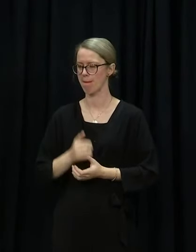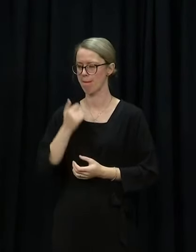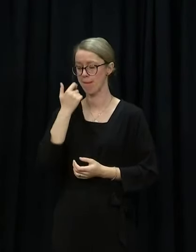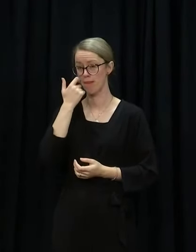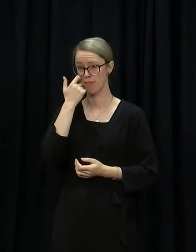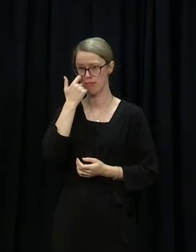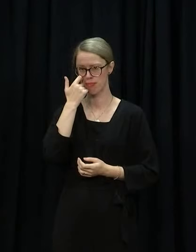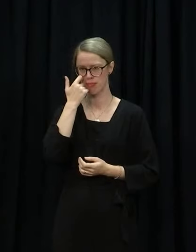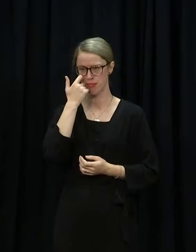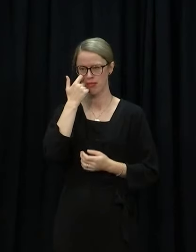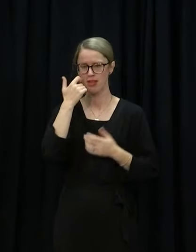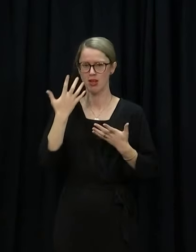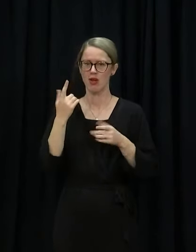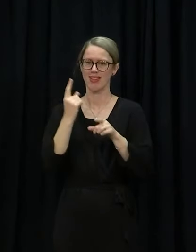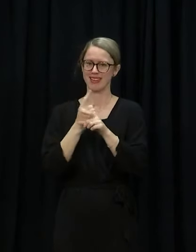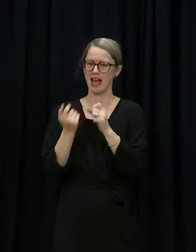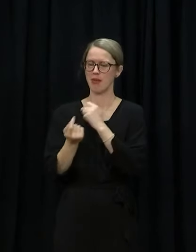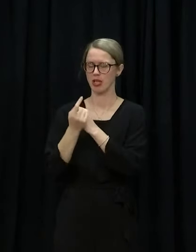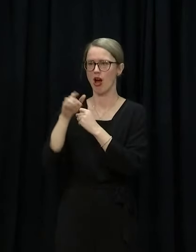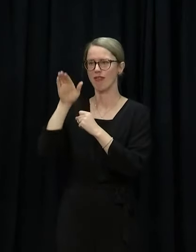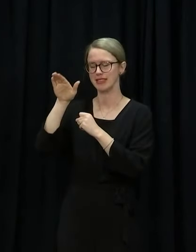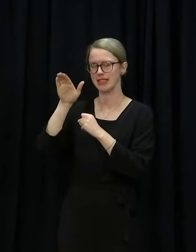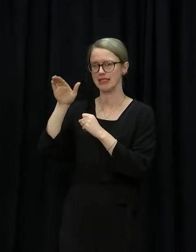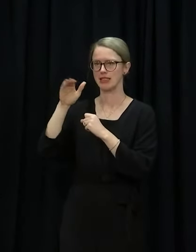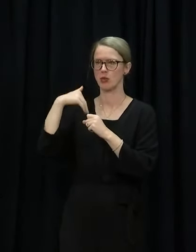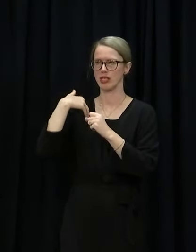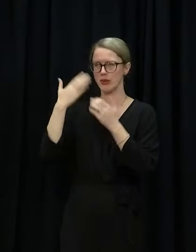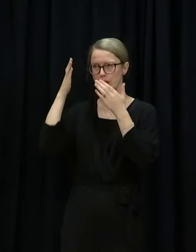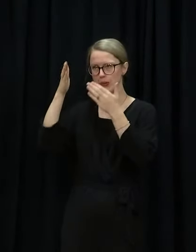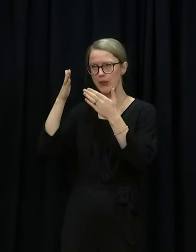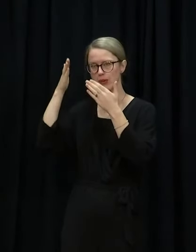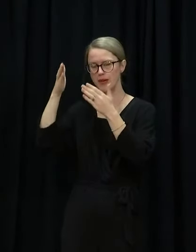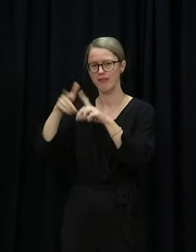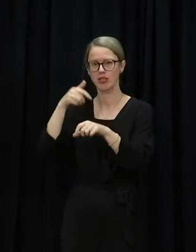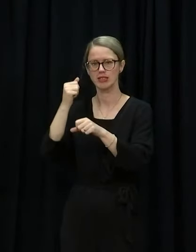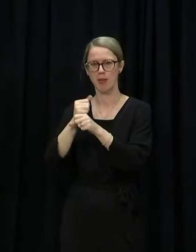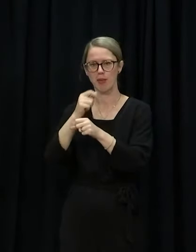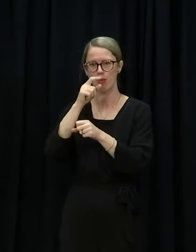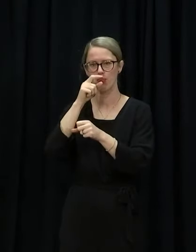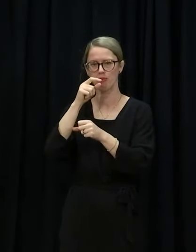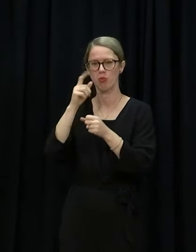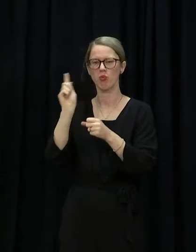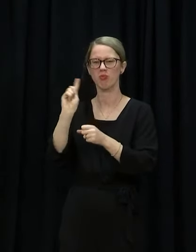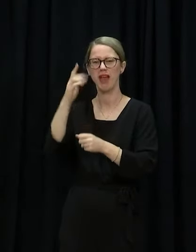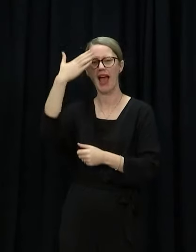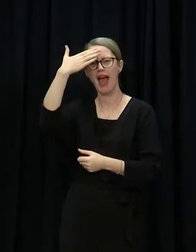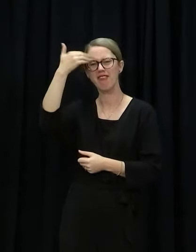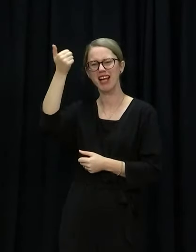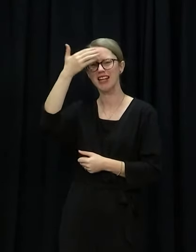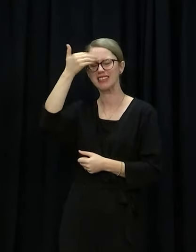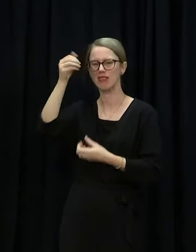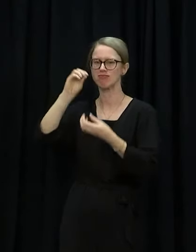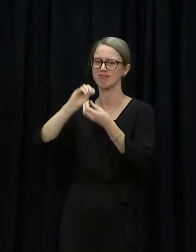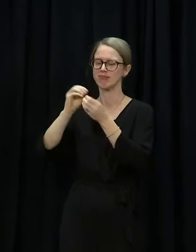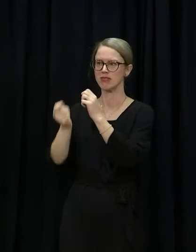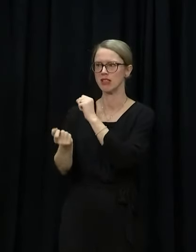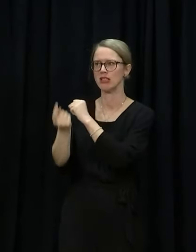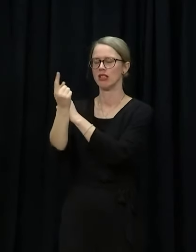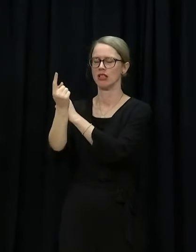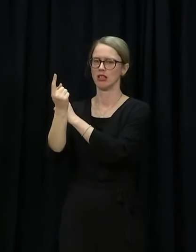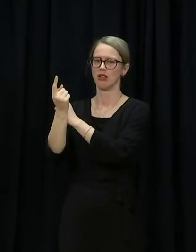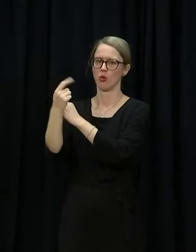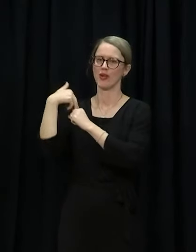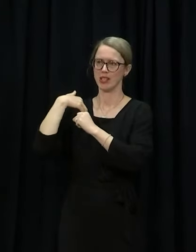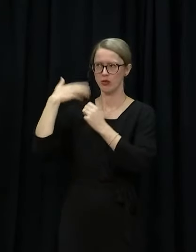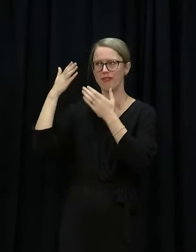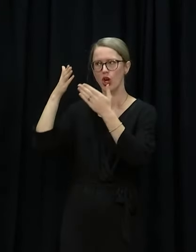remain, none more so than our responsibility to New Zealanders and those who help New Zealand and Afghanistan. Earlier today,